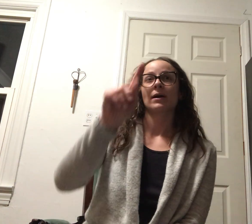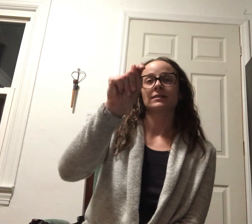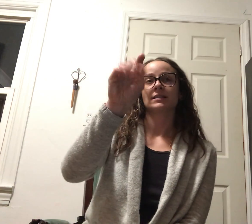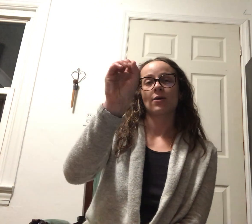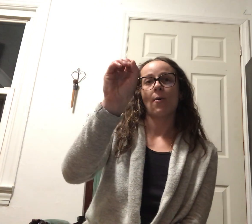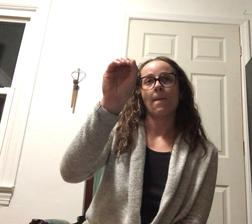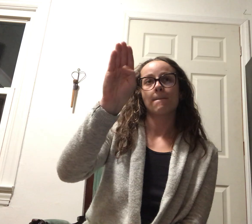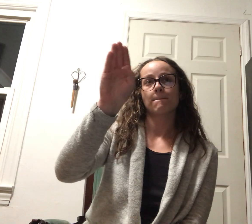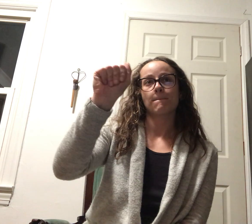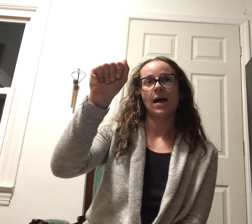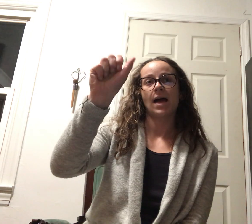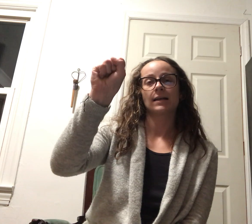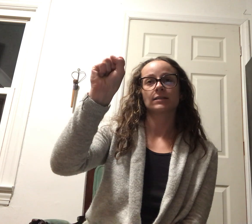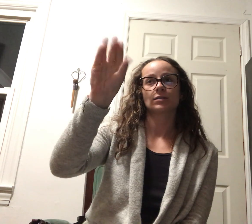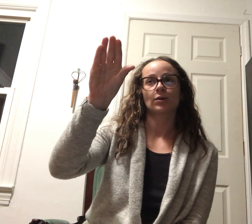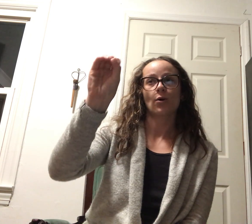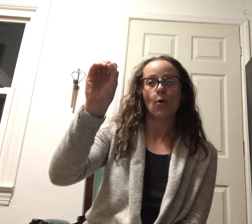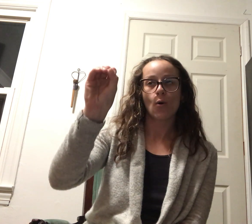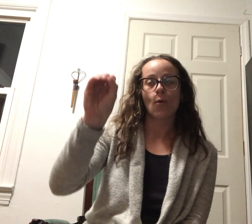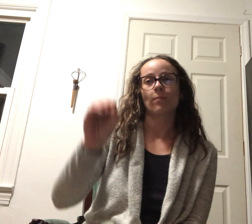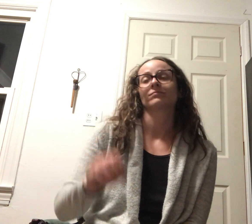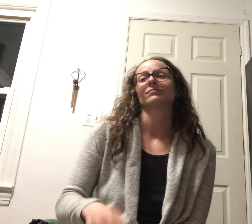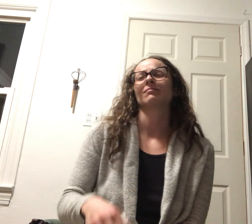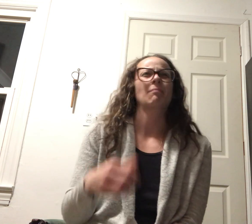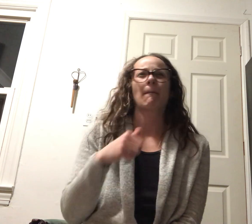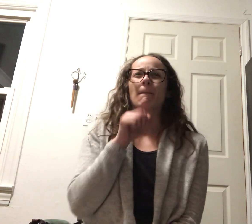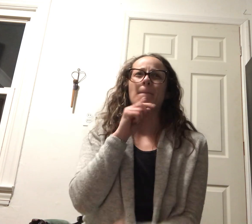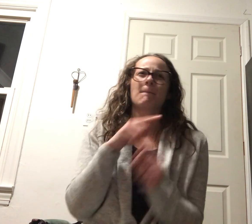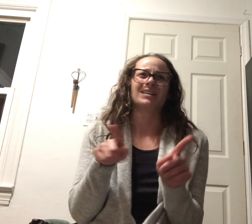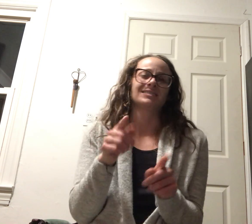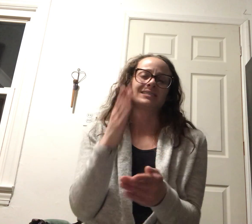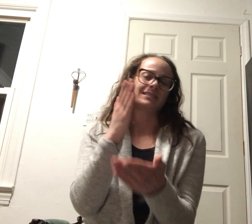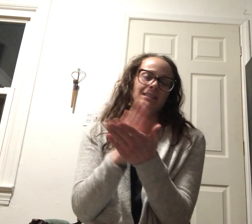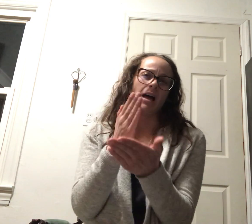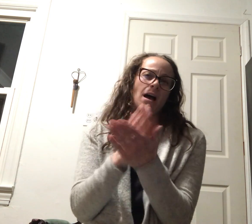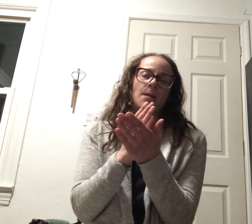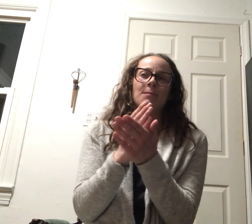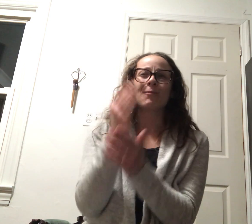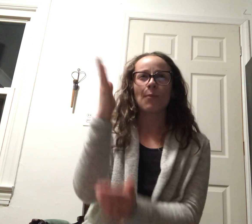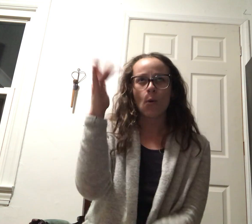those. But then the heat started to overwhelm the flavor.